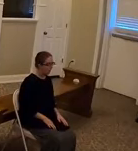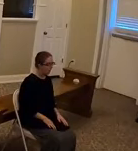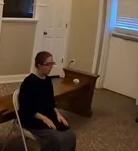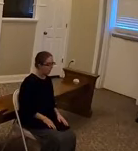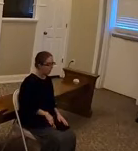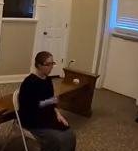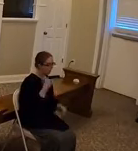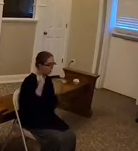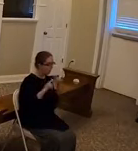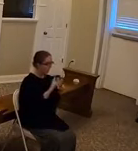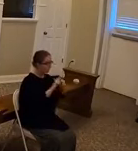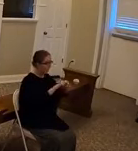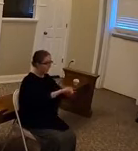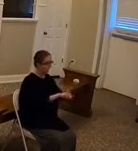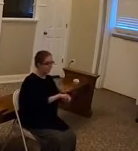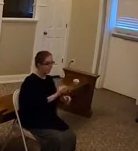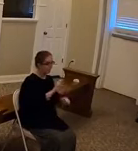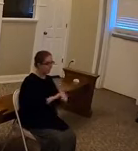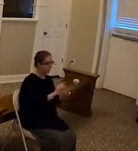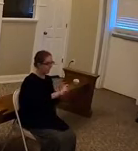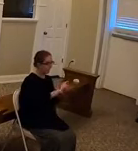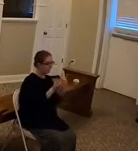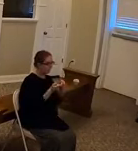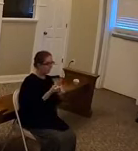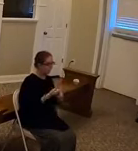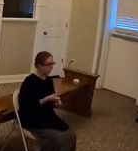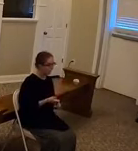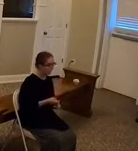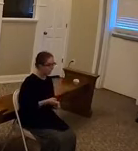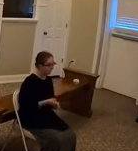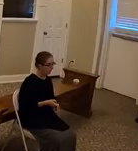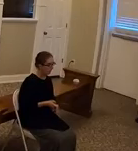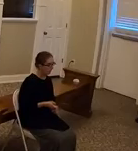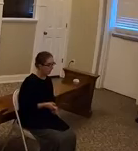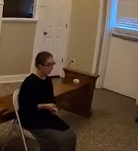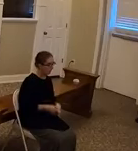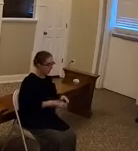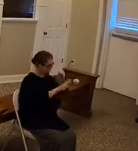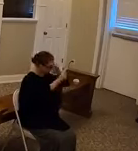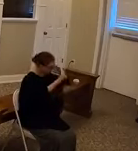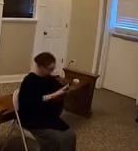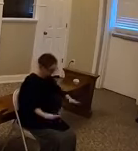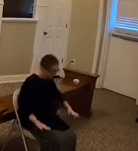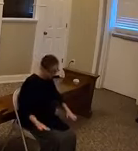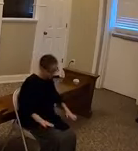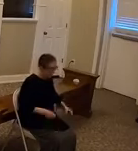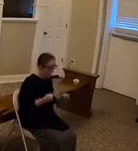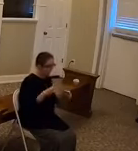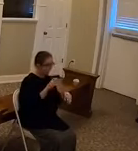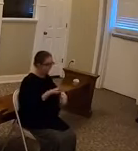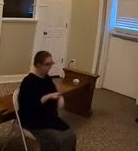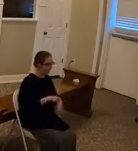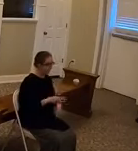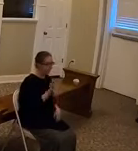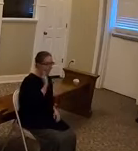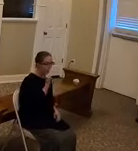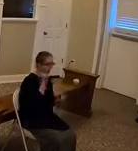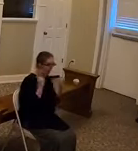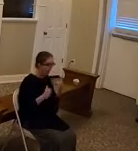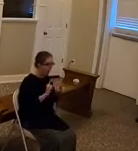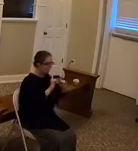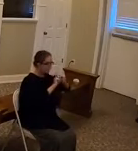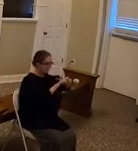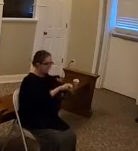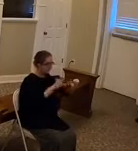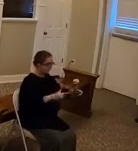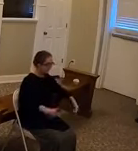None of you never had to depend on your friends that let you down a lot of times. You're not going to have to